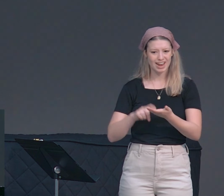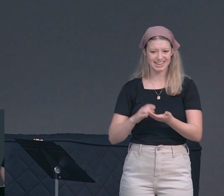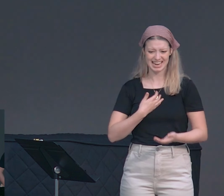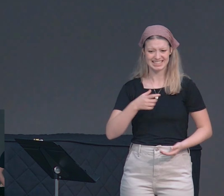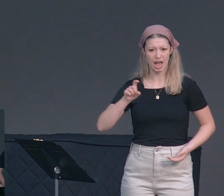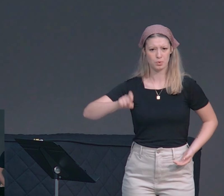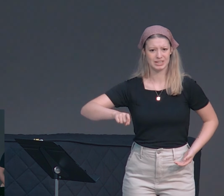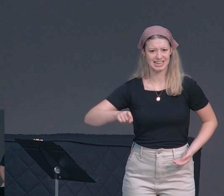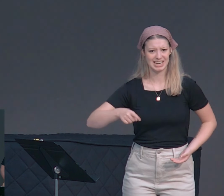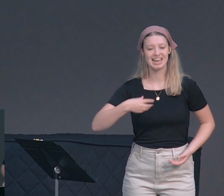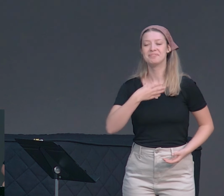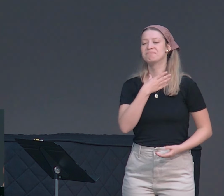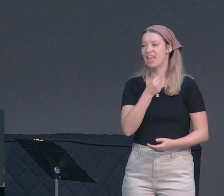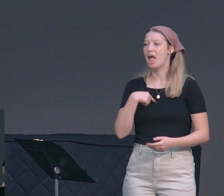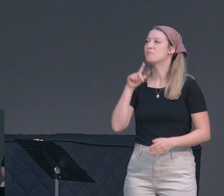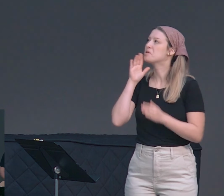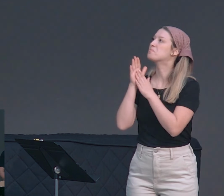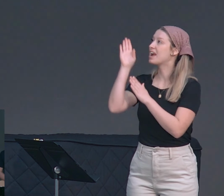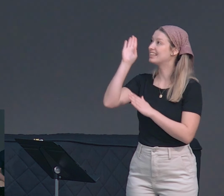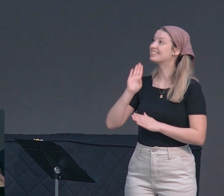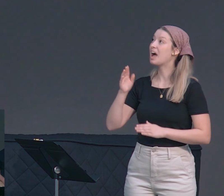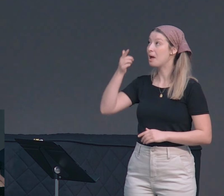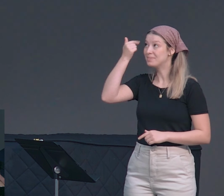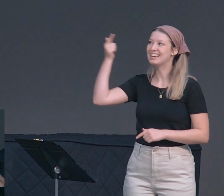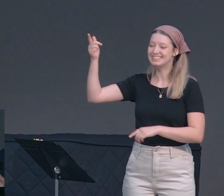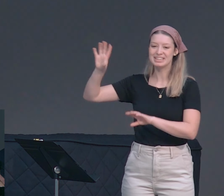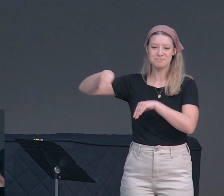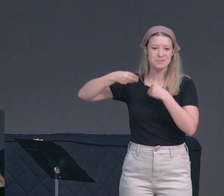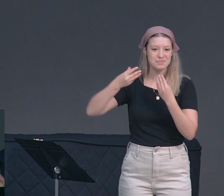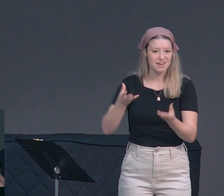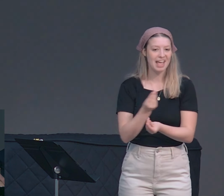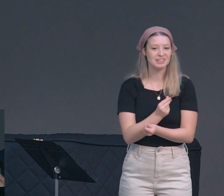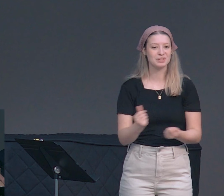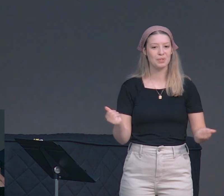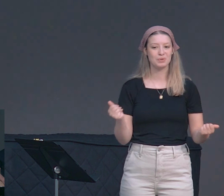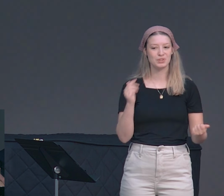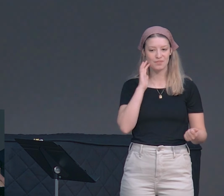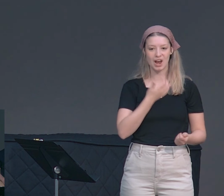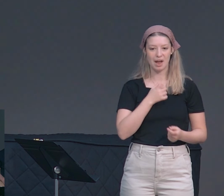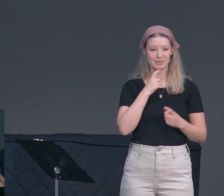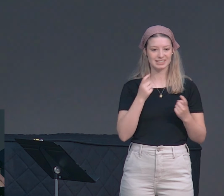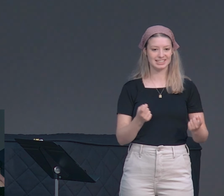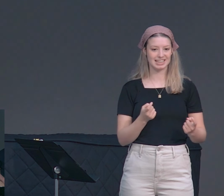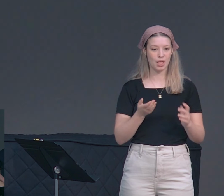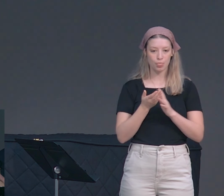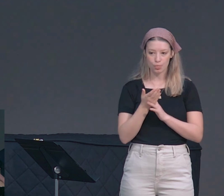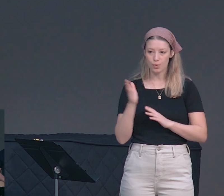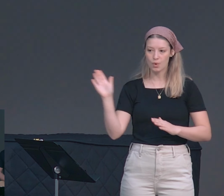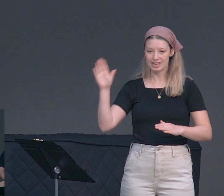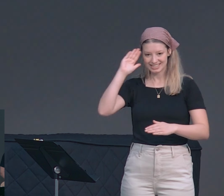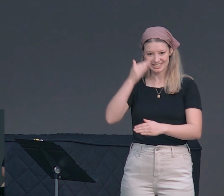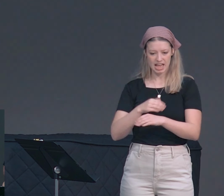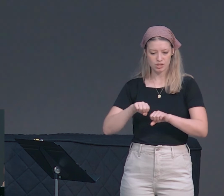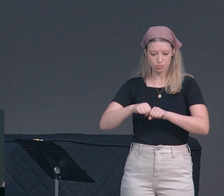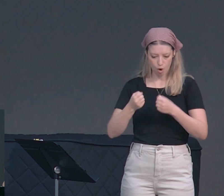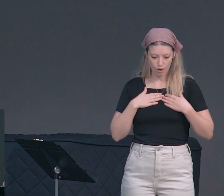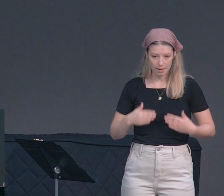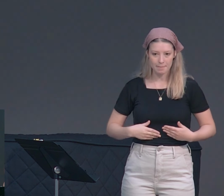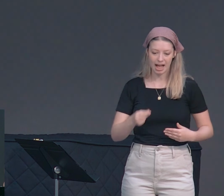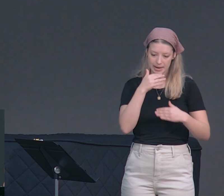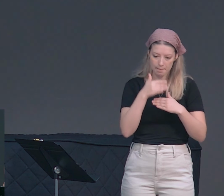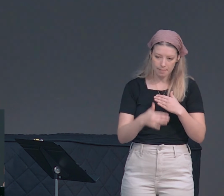we praise God that He provided the solution to our sin problem in His Son's broken body and shed blood